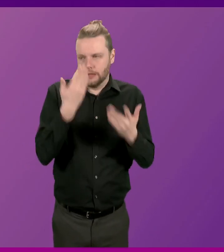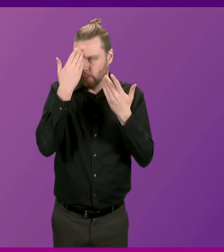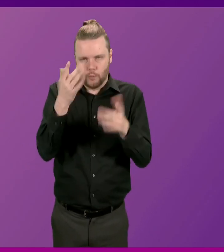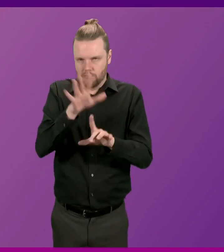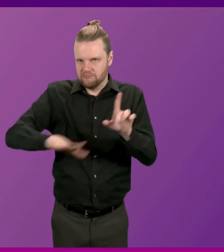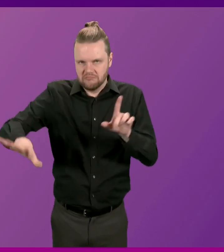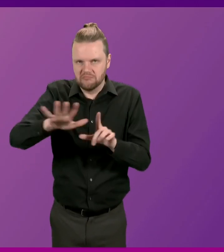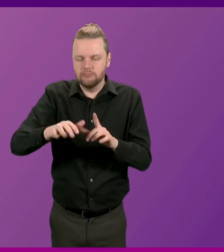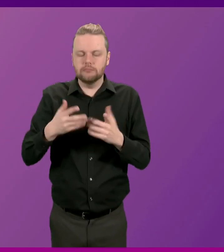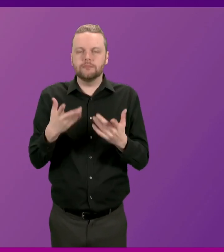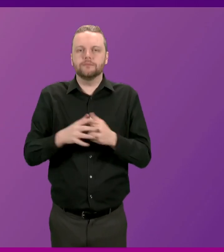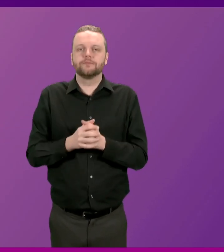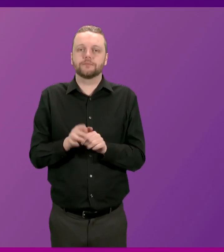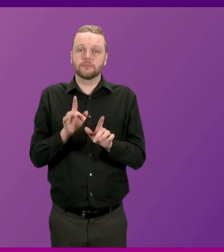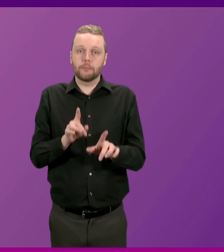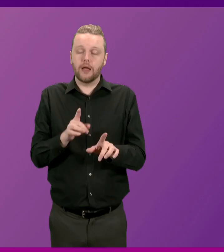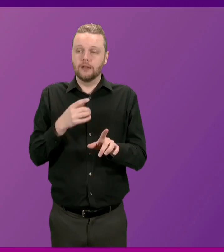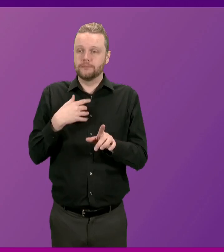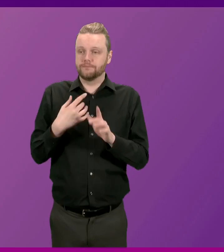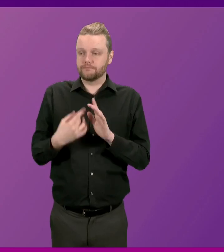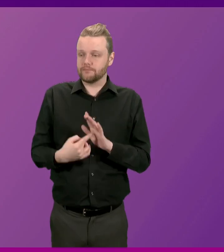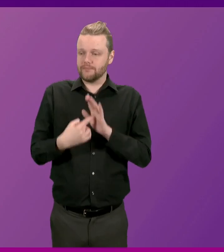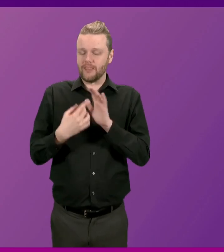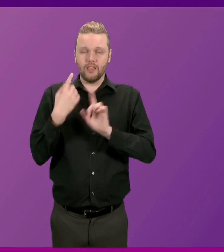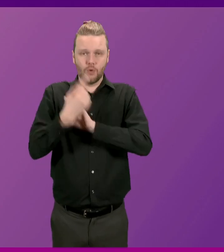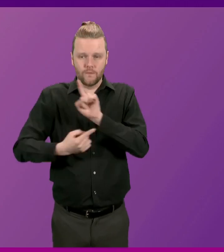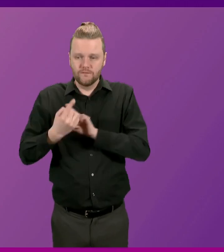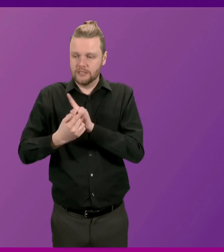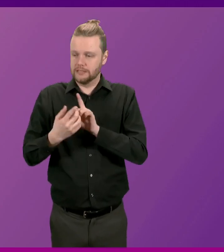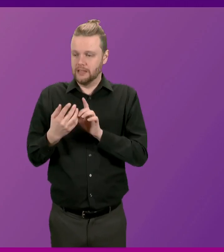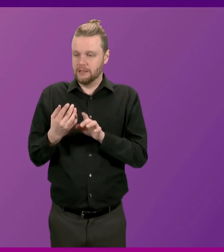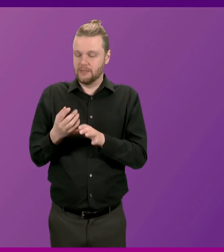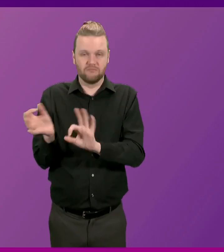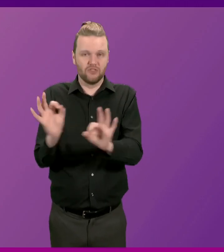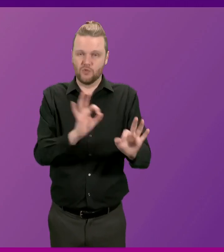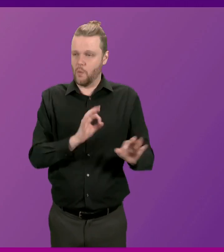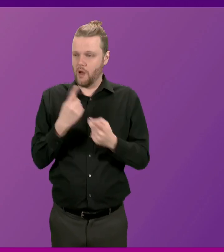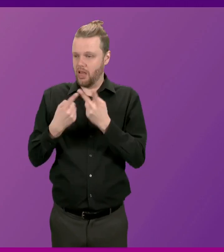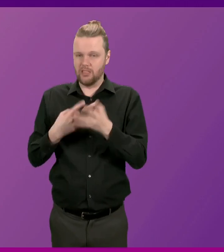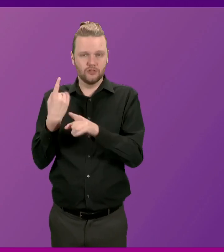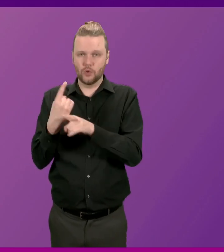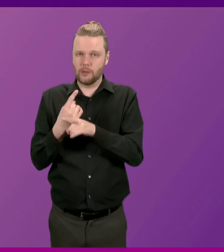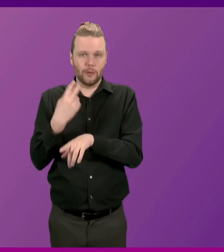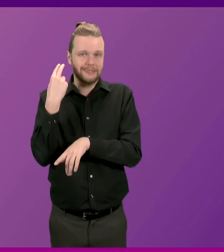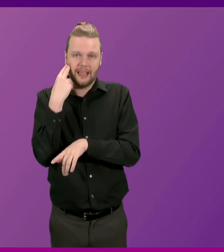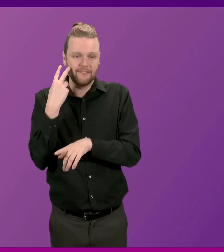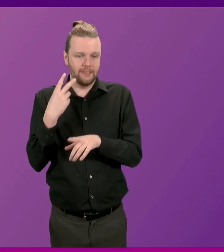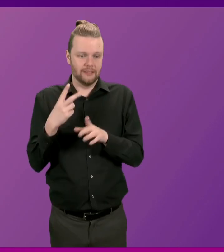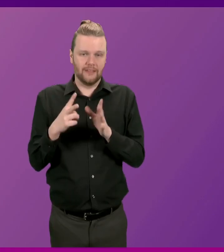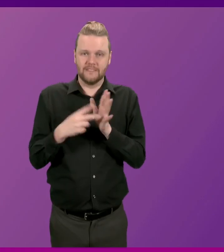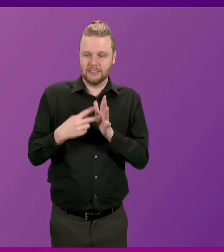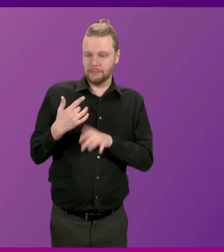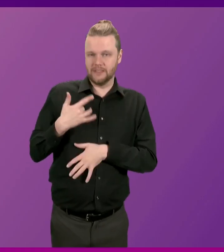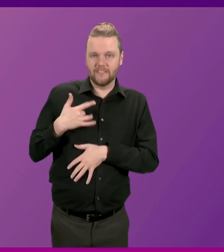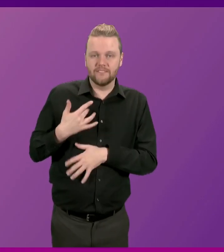we've, in the kind of prime conference in the field, there was no one else talking about deaf victim survivors in particular,